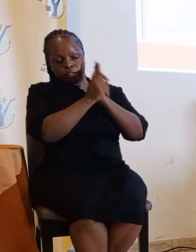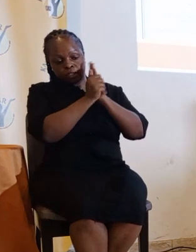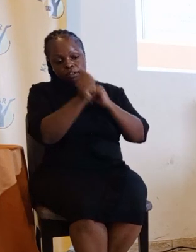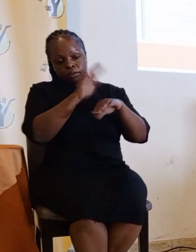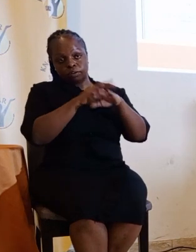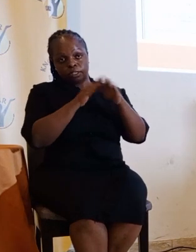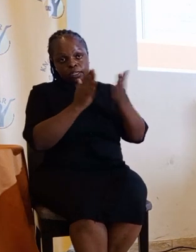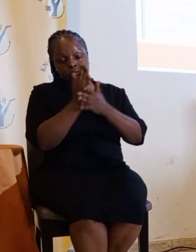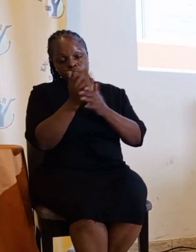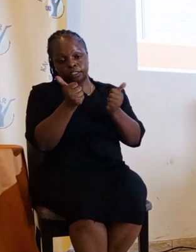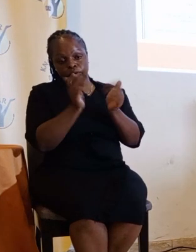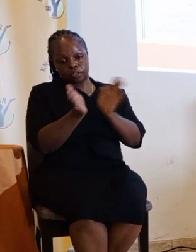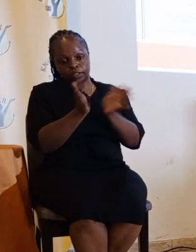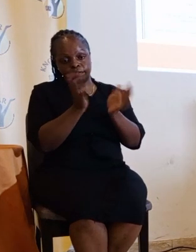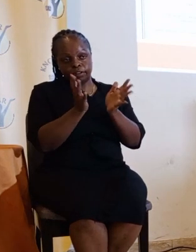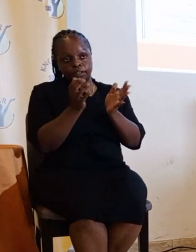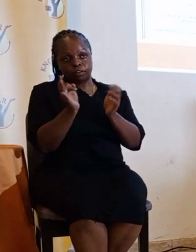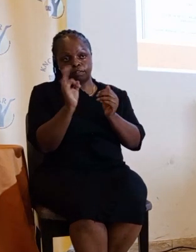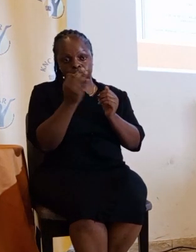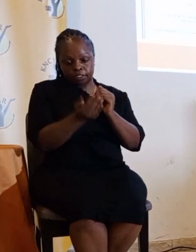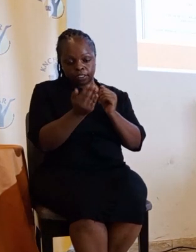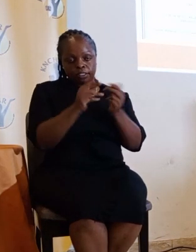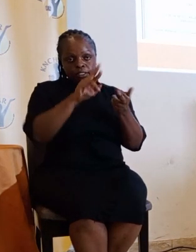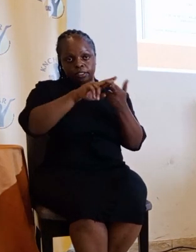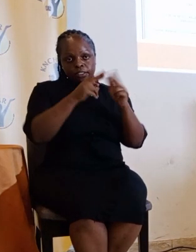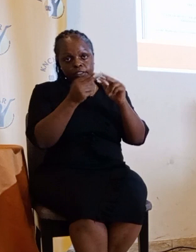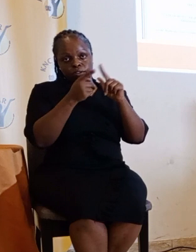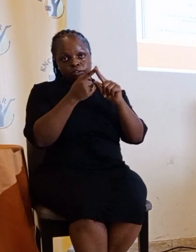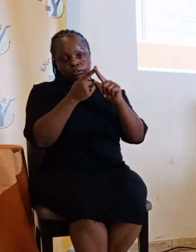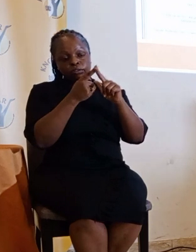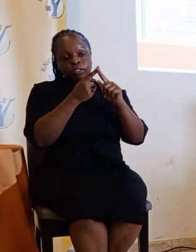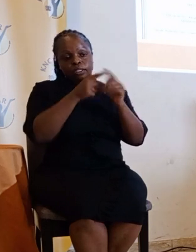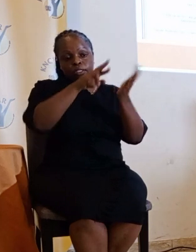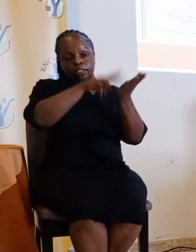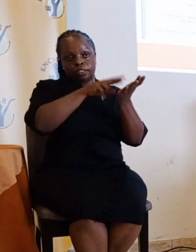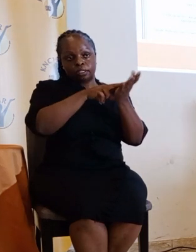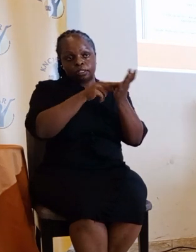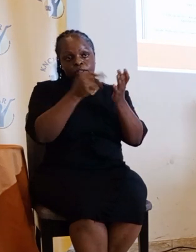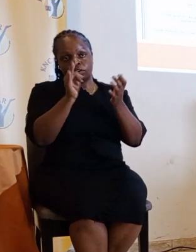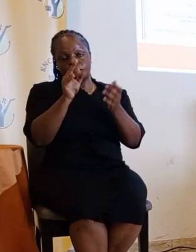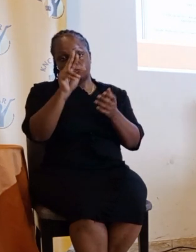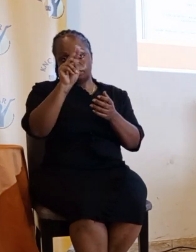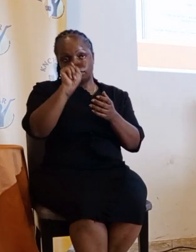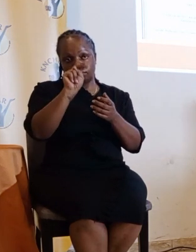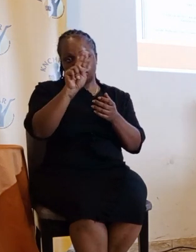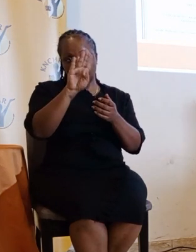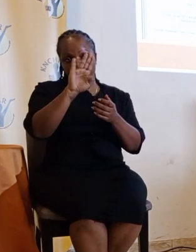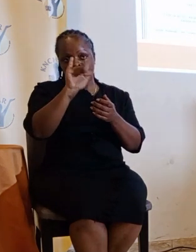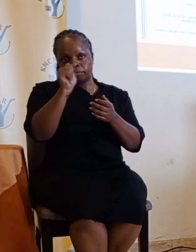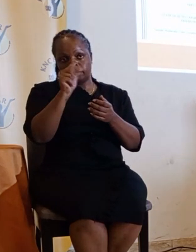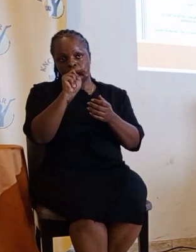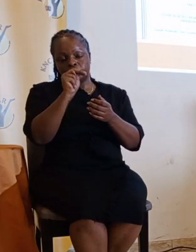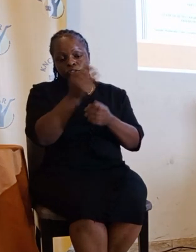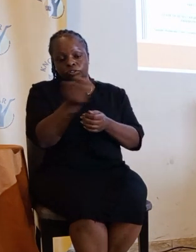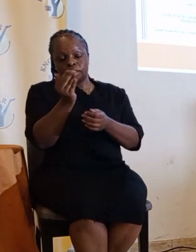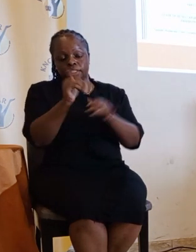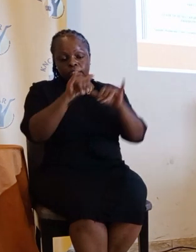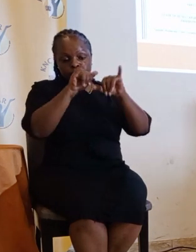the Rights and Welfare of the Child relating to the registration of Nubian children remains